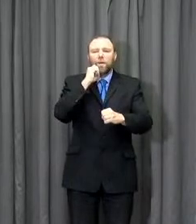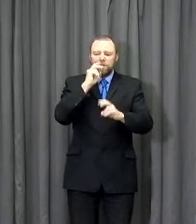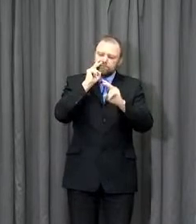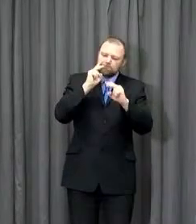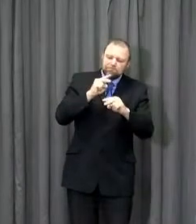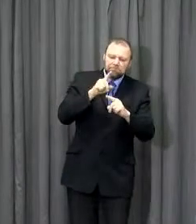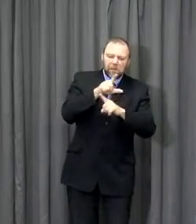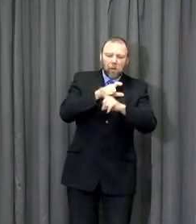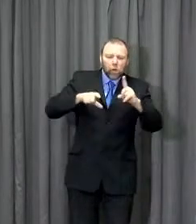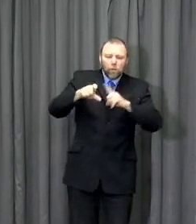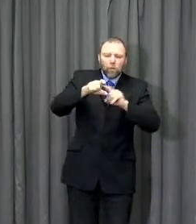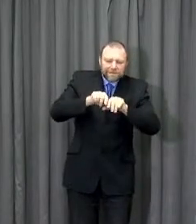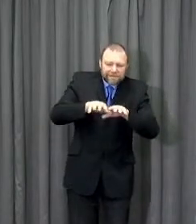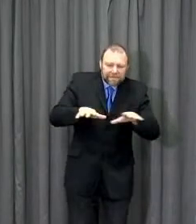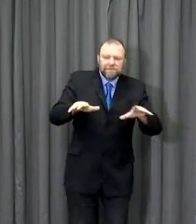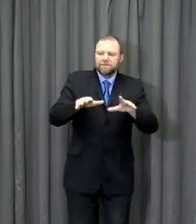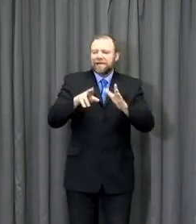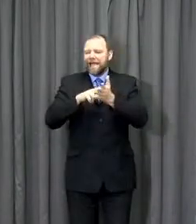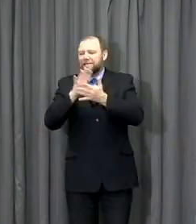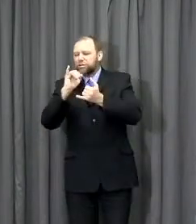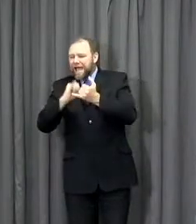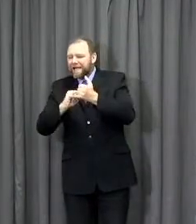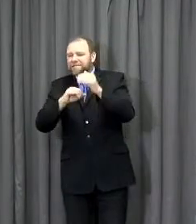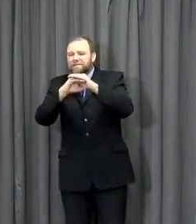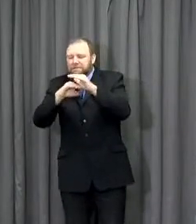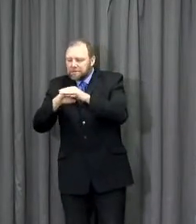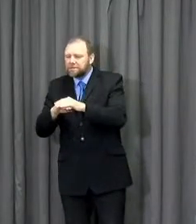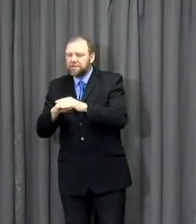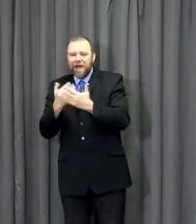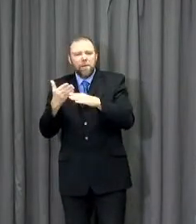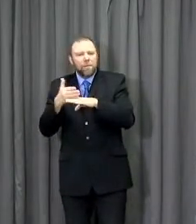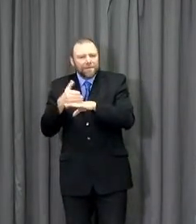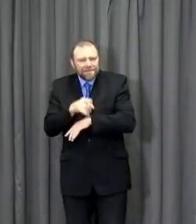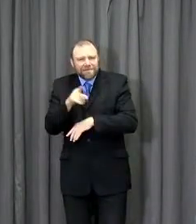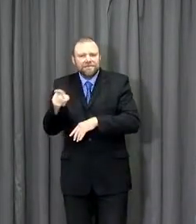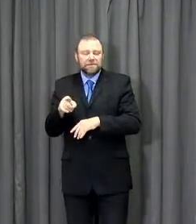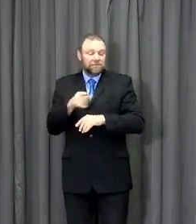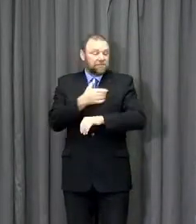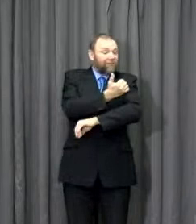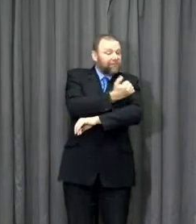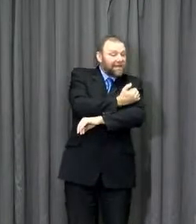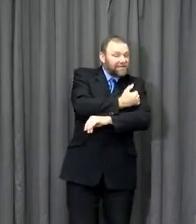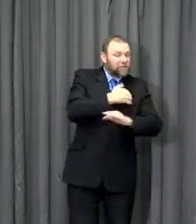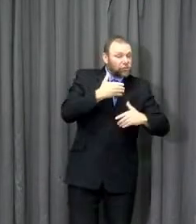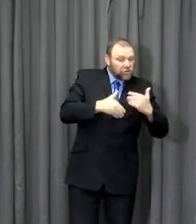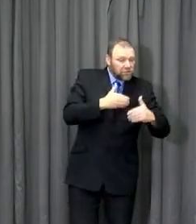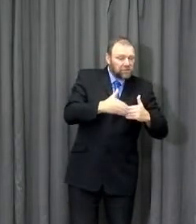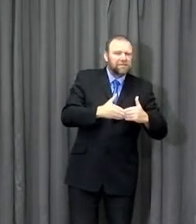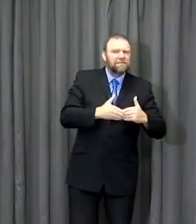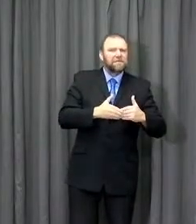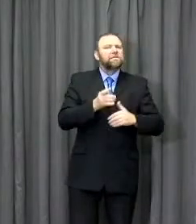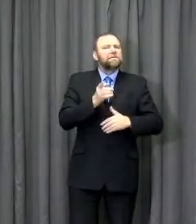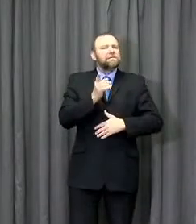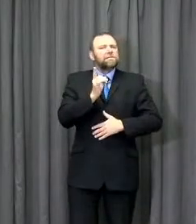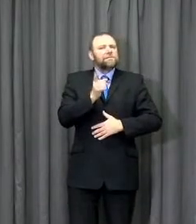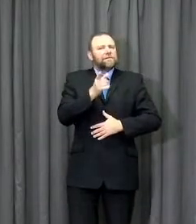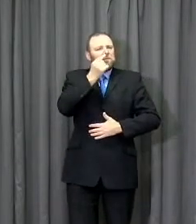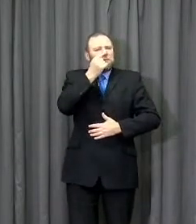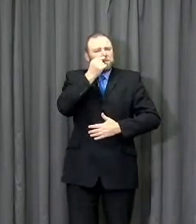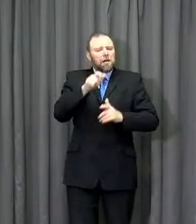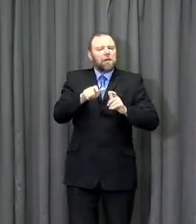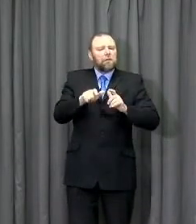with the NHS capacity and the busyness of the NHS, and where we are with the vaccination. So that will be the time to think about